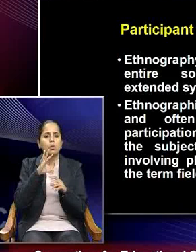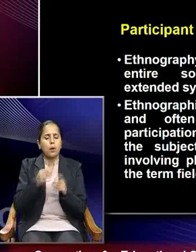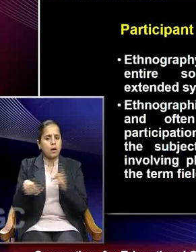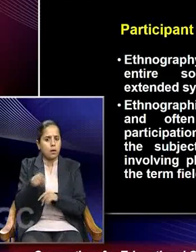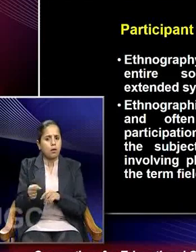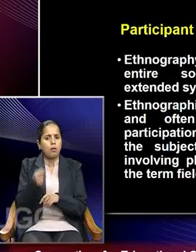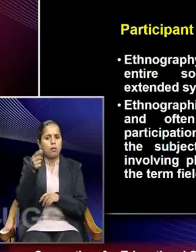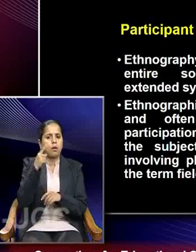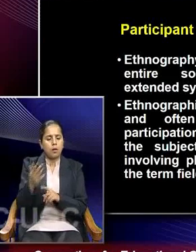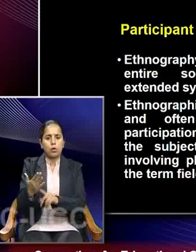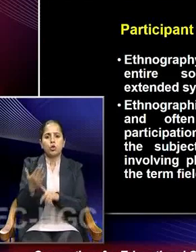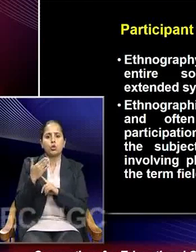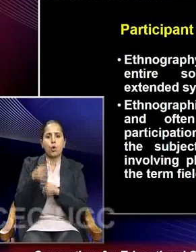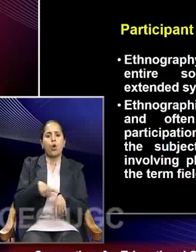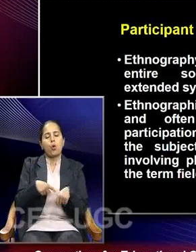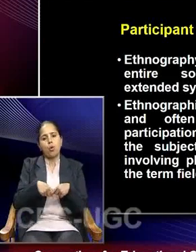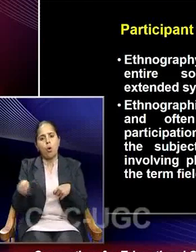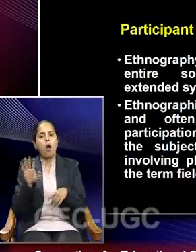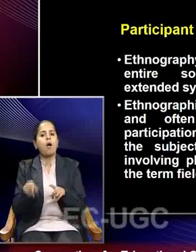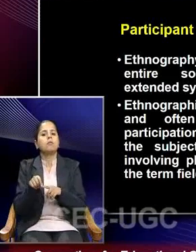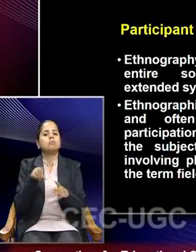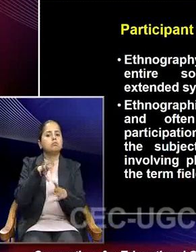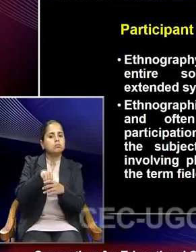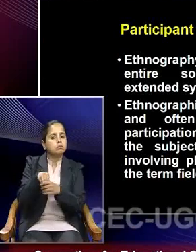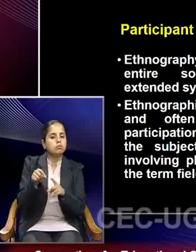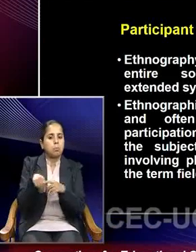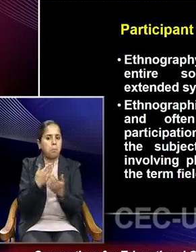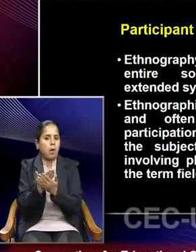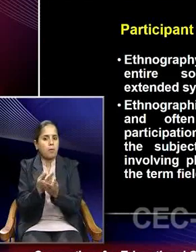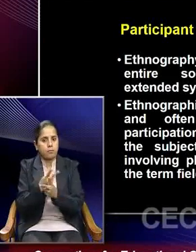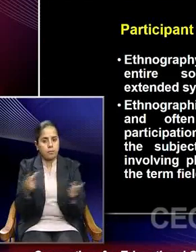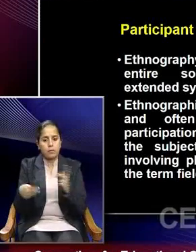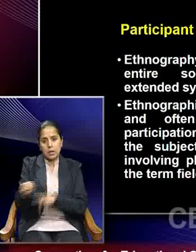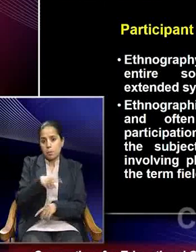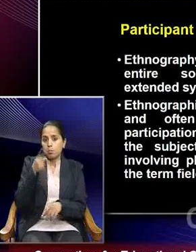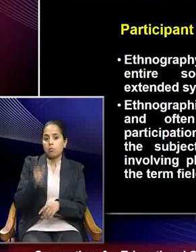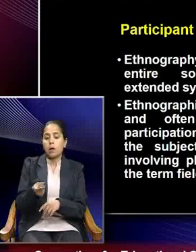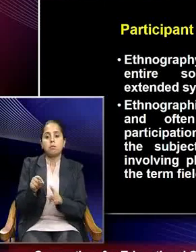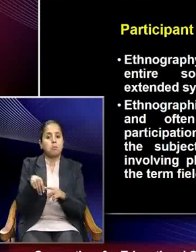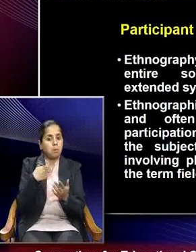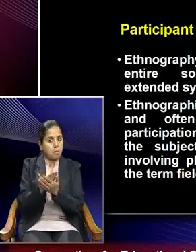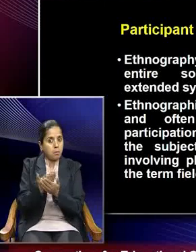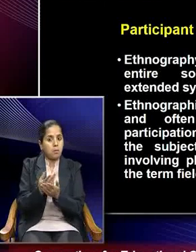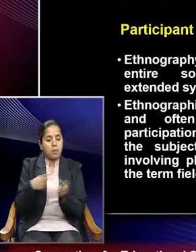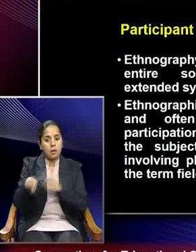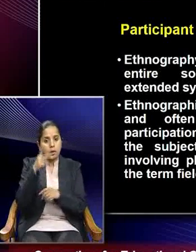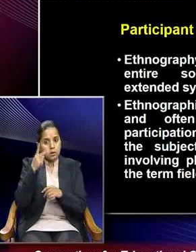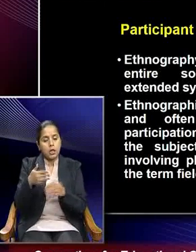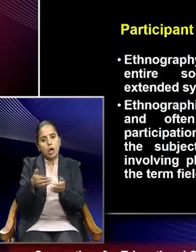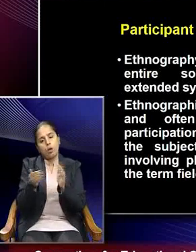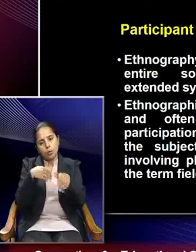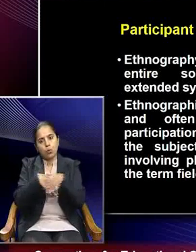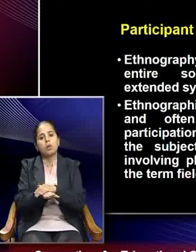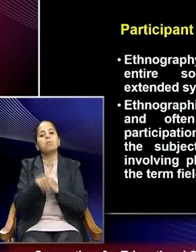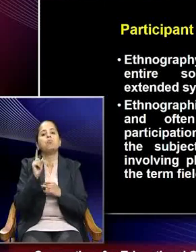often immersed long participation. So it has to be a participation within the